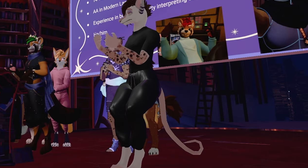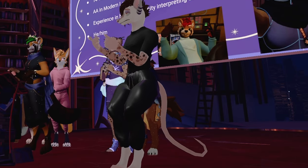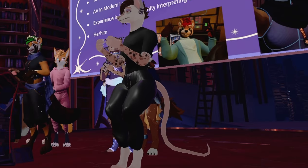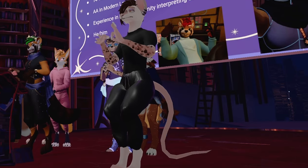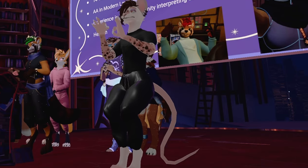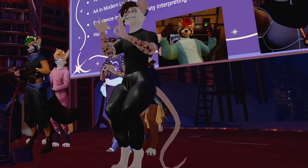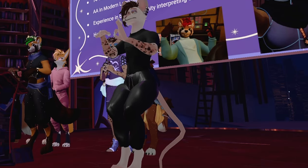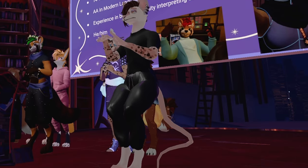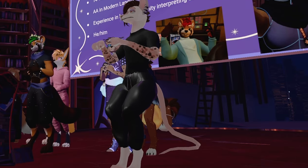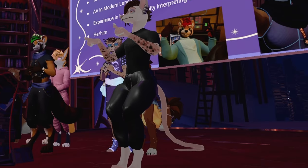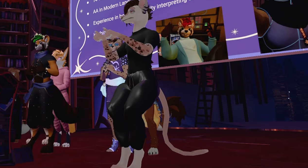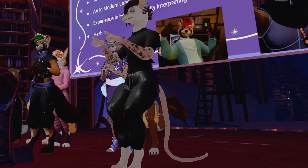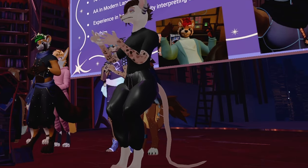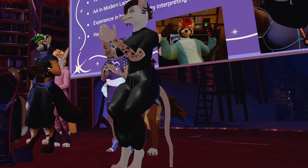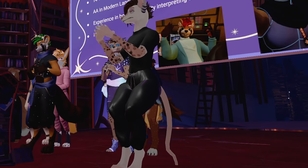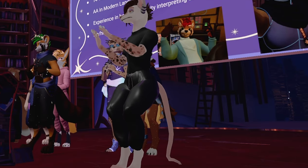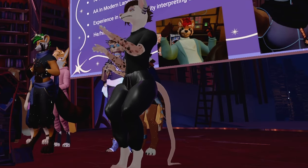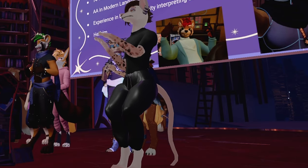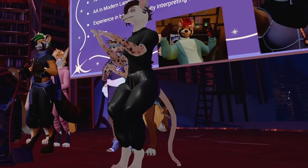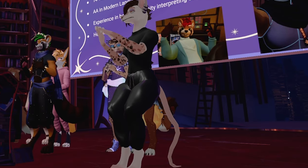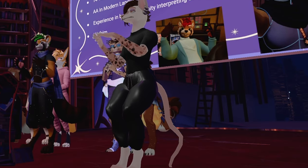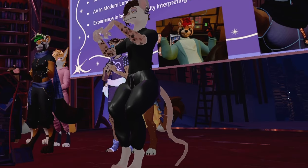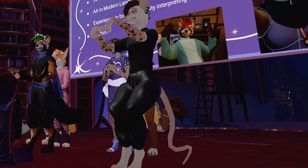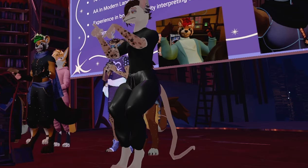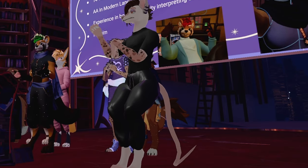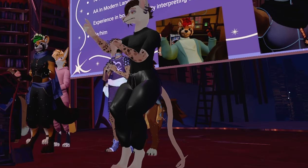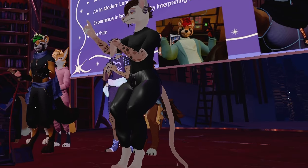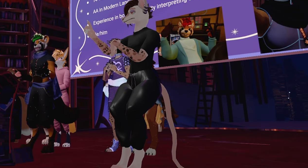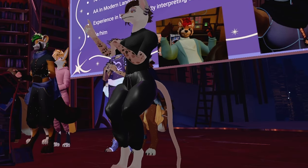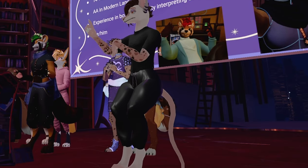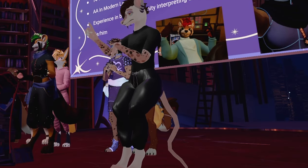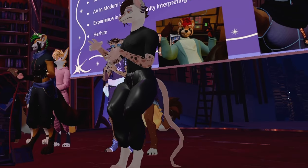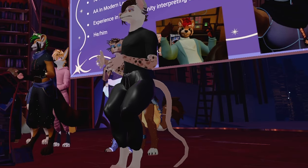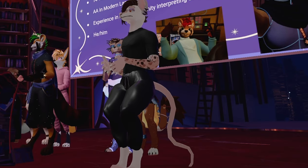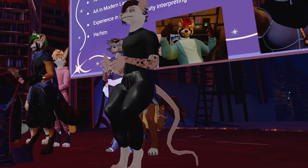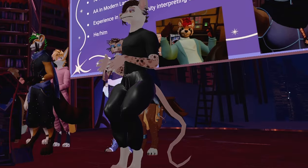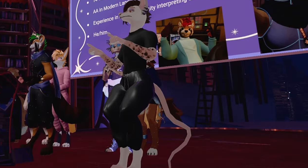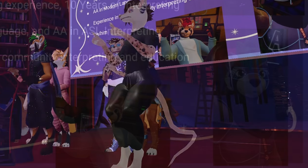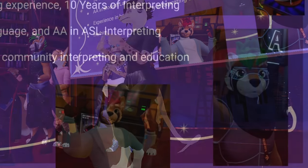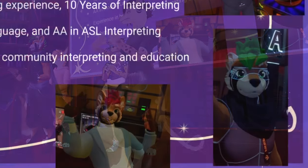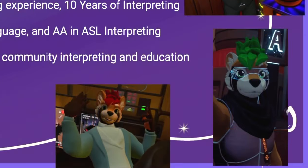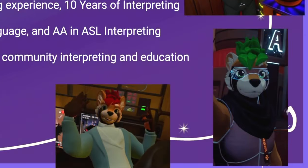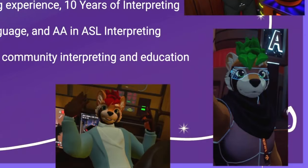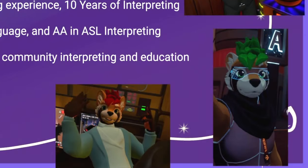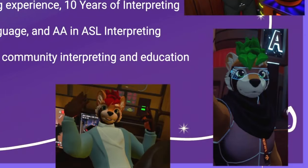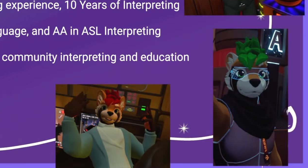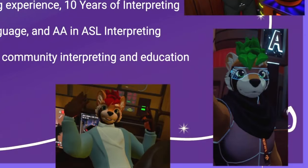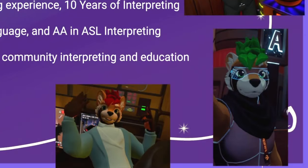run the community. We have some members of Helping Hands with us here today as well, helping us do the presentation.